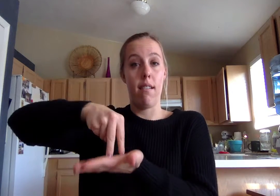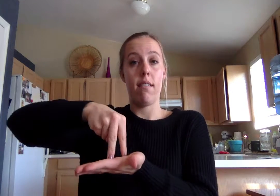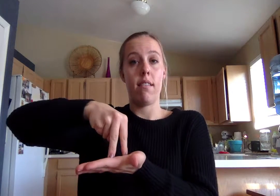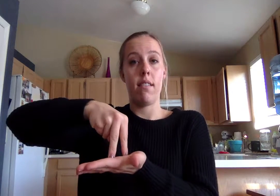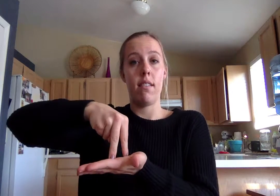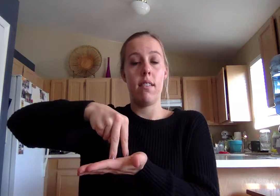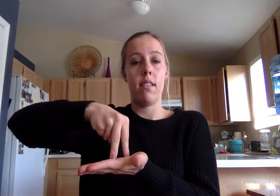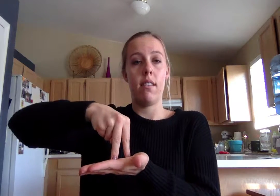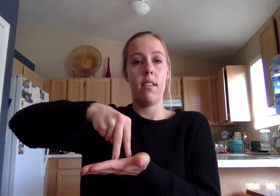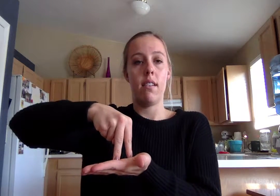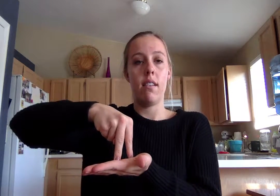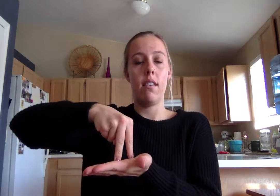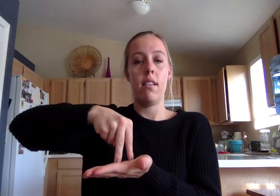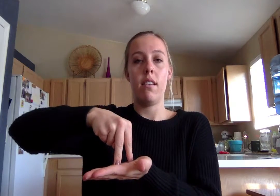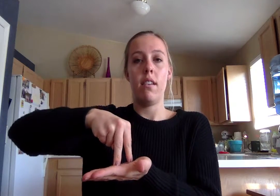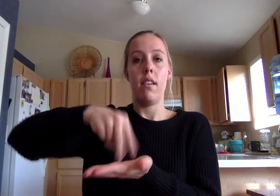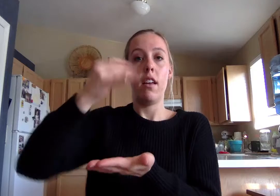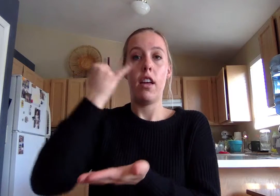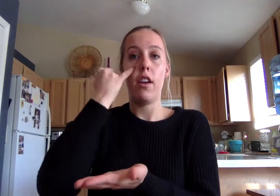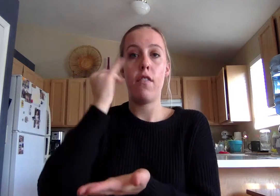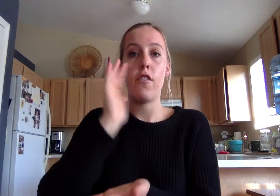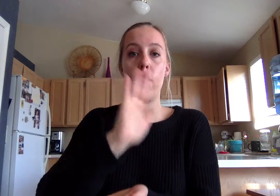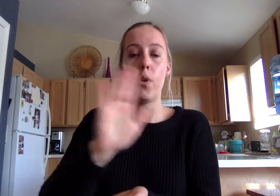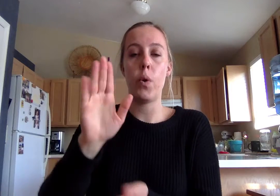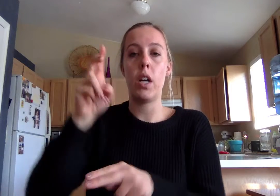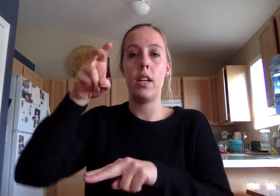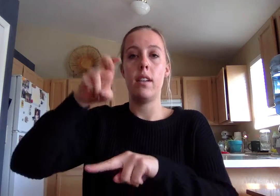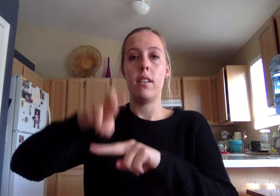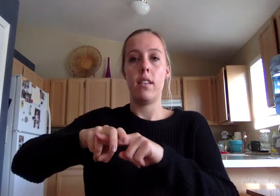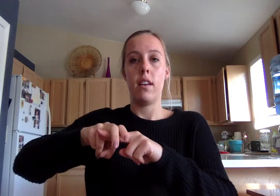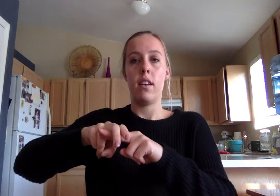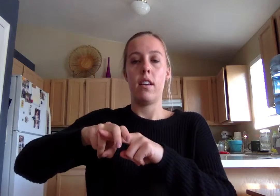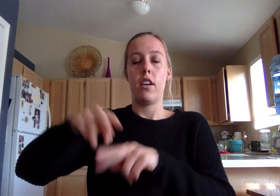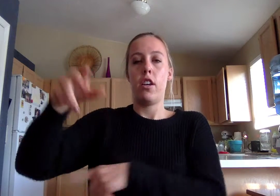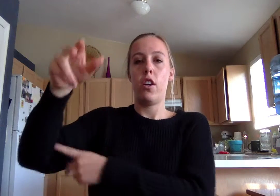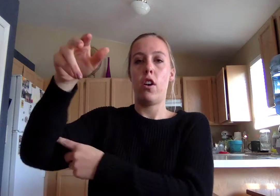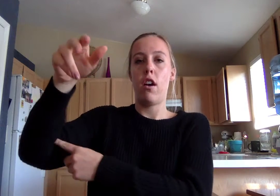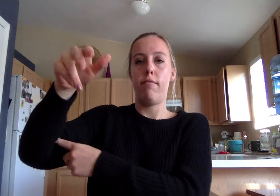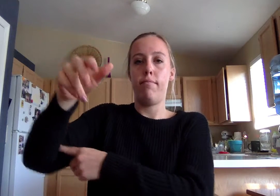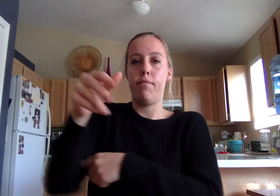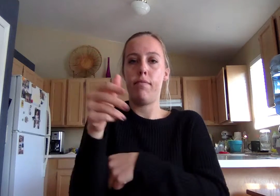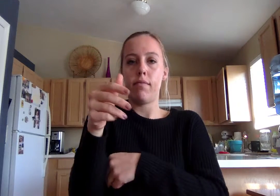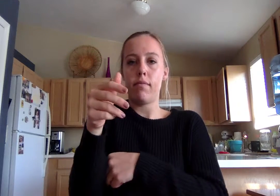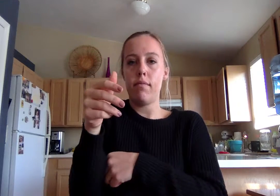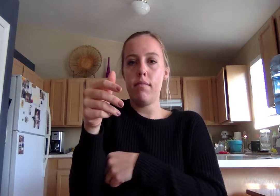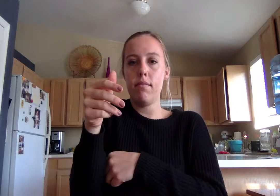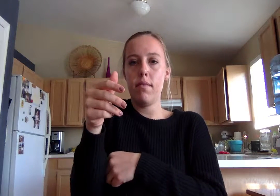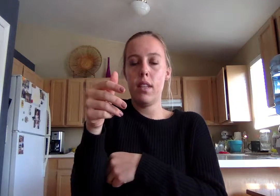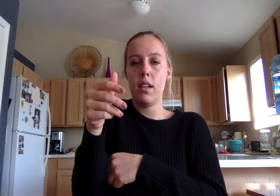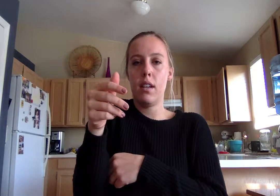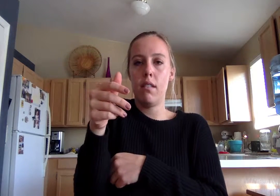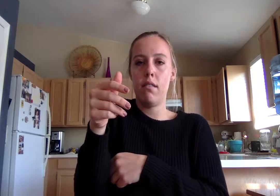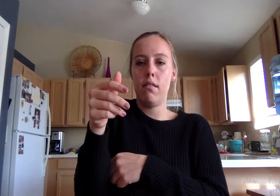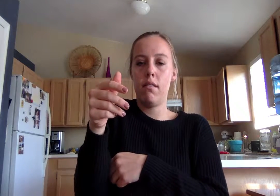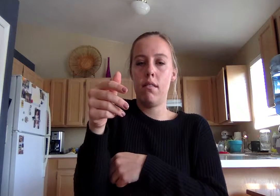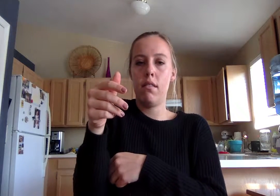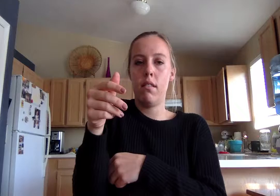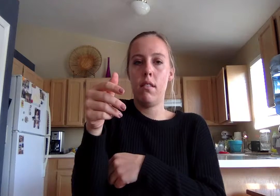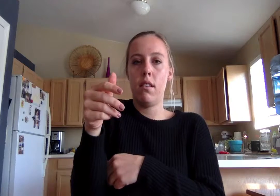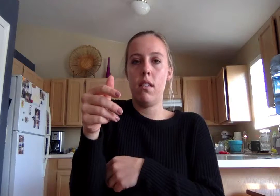down. For everyone who's sitting down, you're going to brace your arms against the inside of your knee. I'm going to use my abdomen.